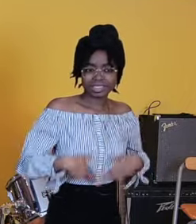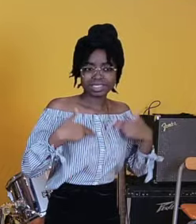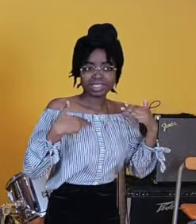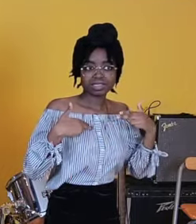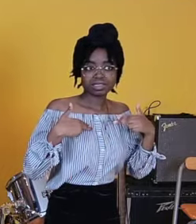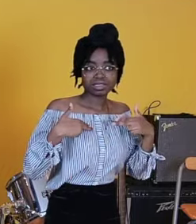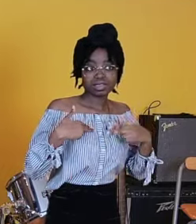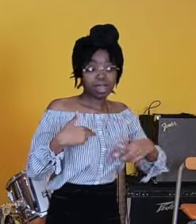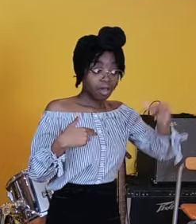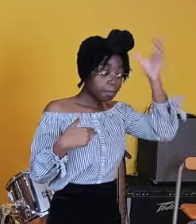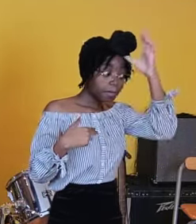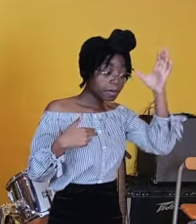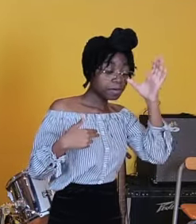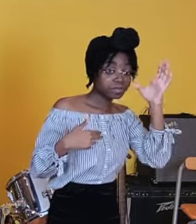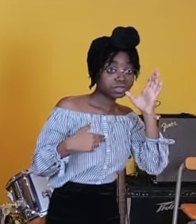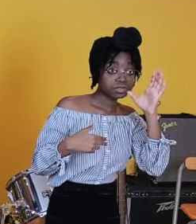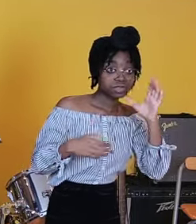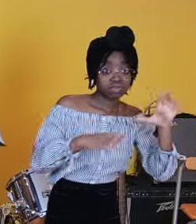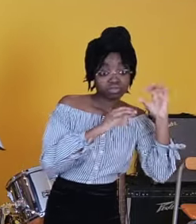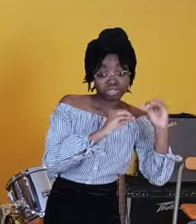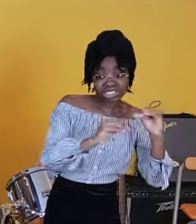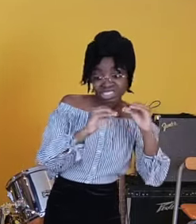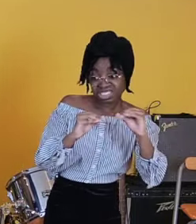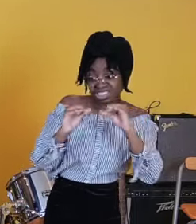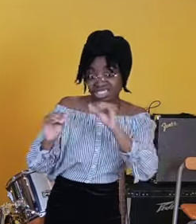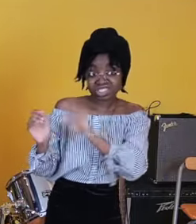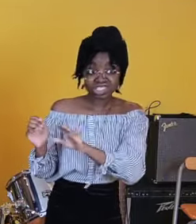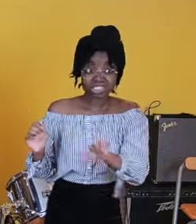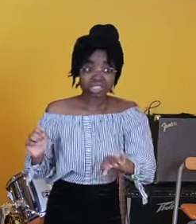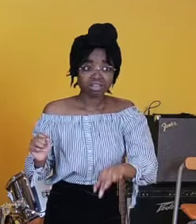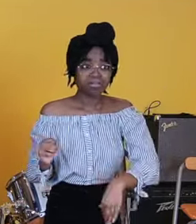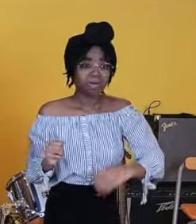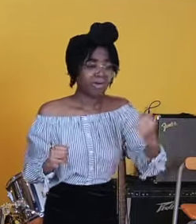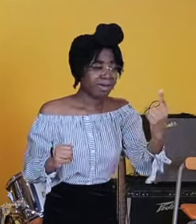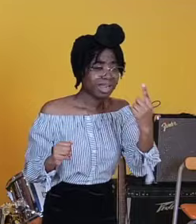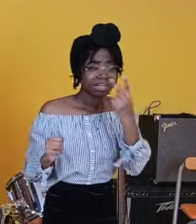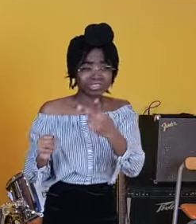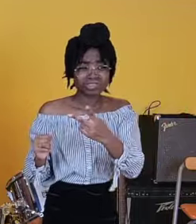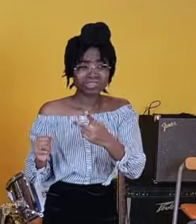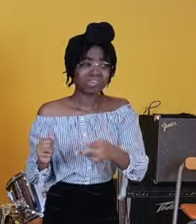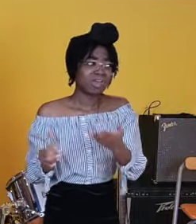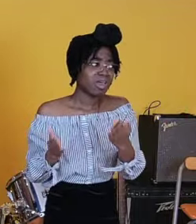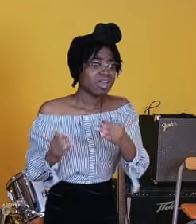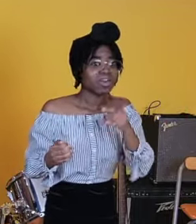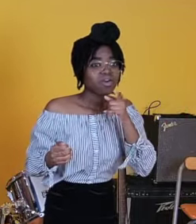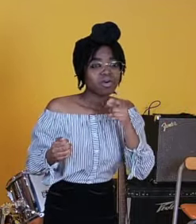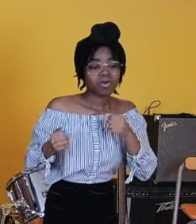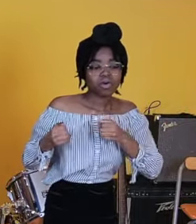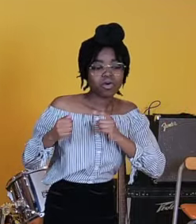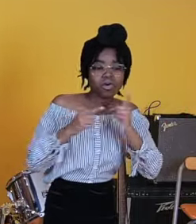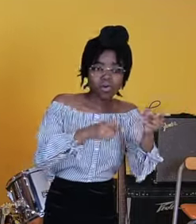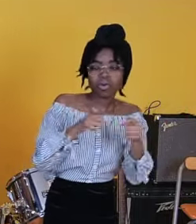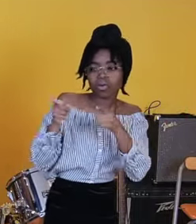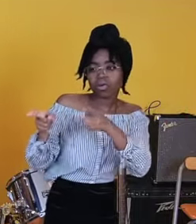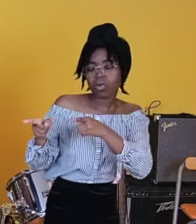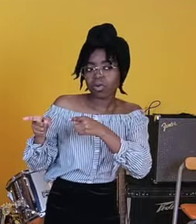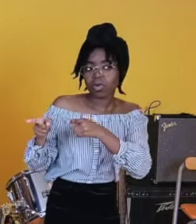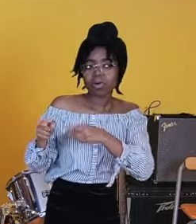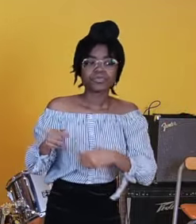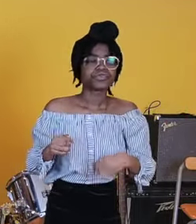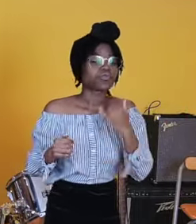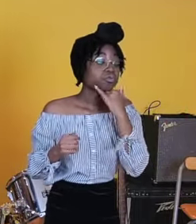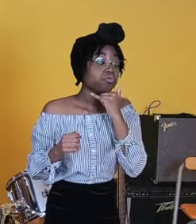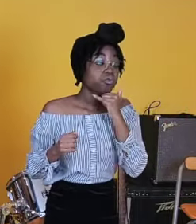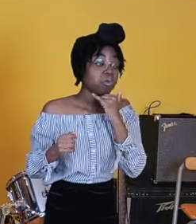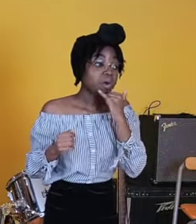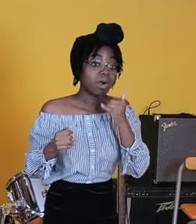raise their children. But one or two or some of the children will go the wrong way, while others will go the right way. See? So Adam did something